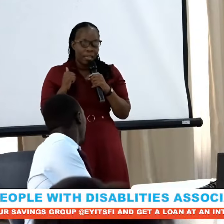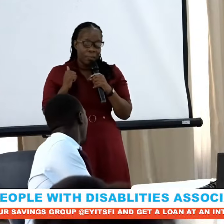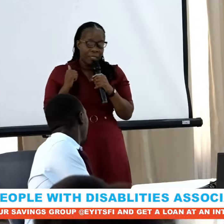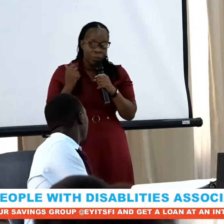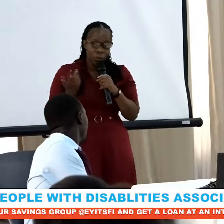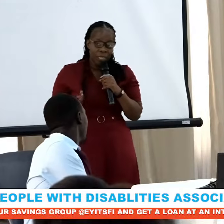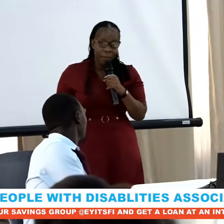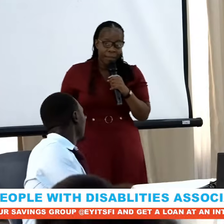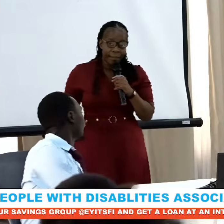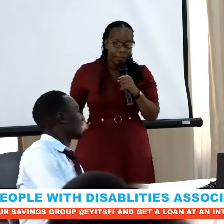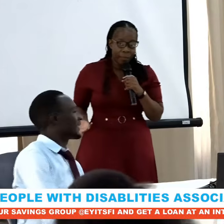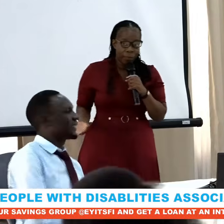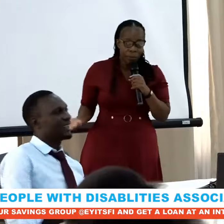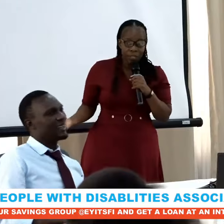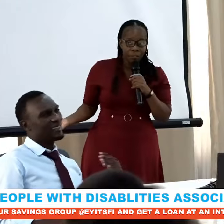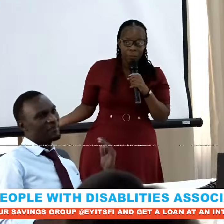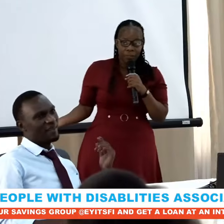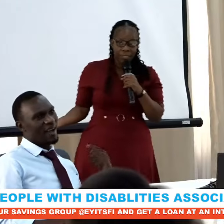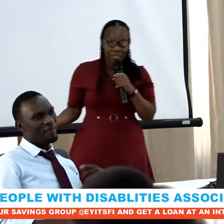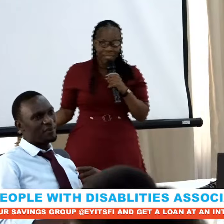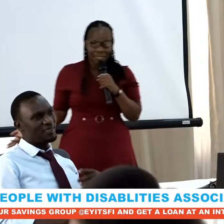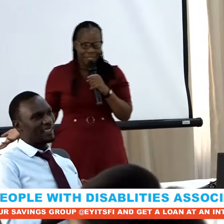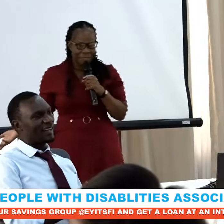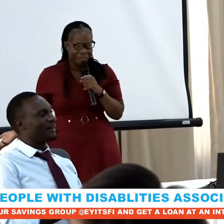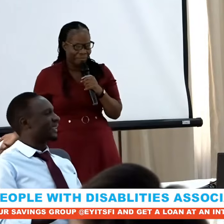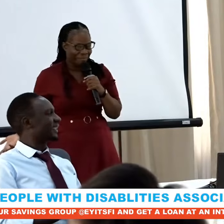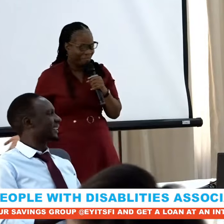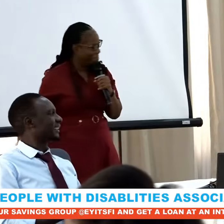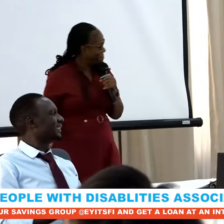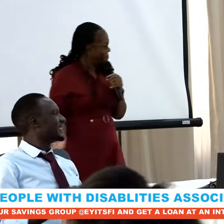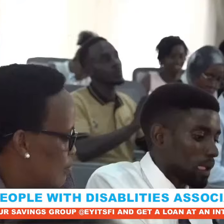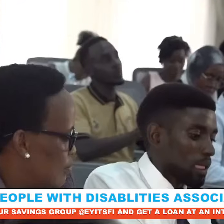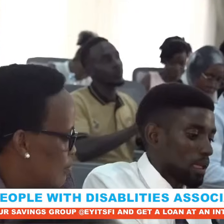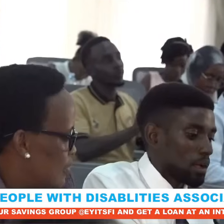I expected you to clap harder. We are going to ask for more things.